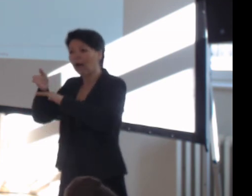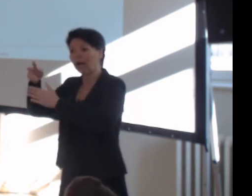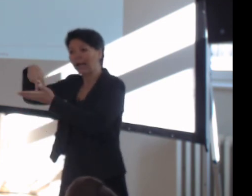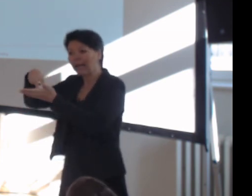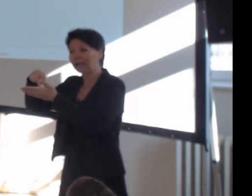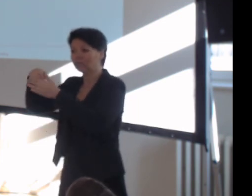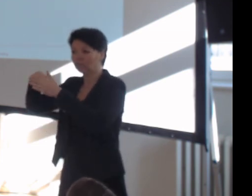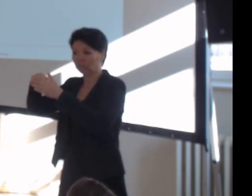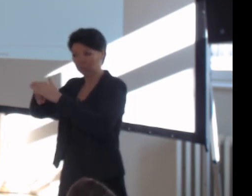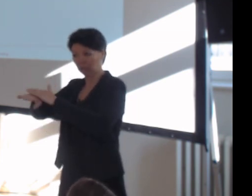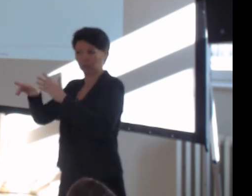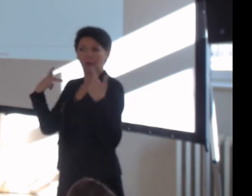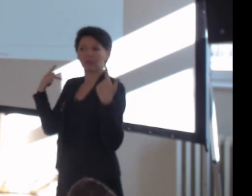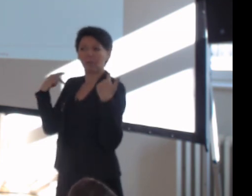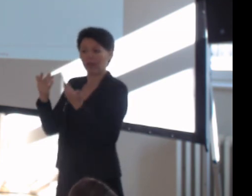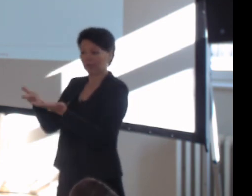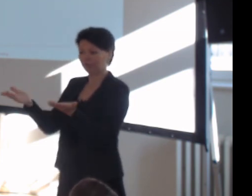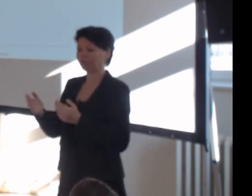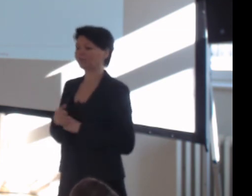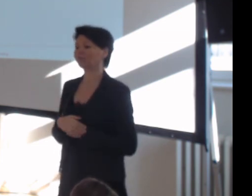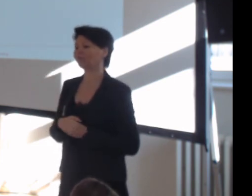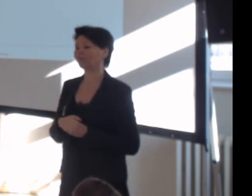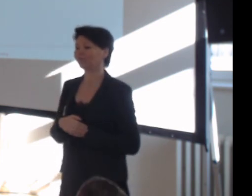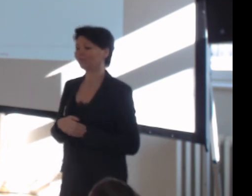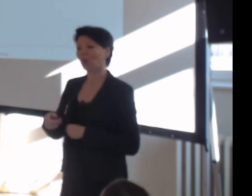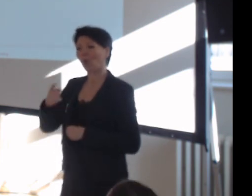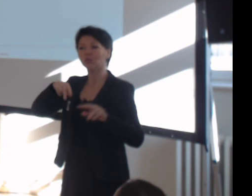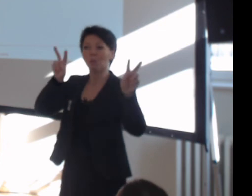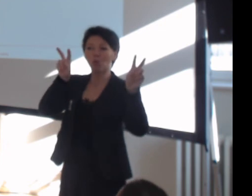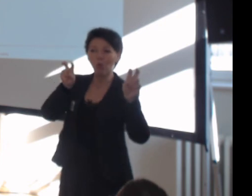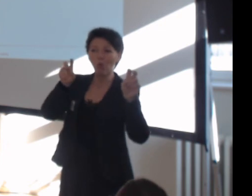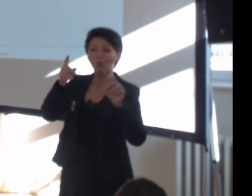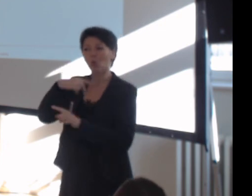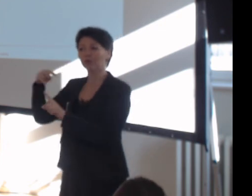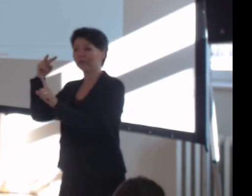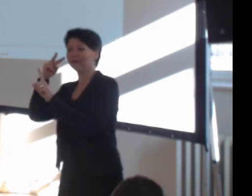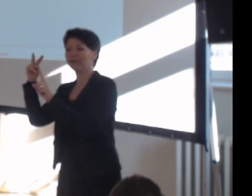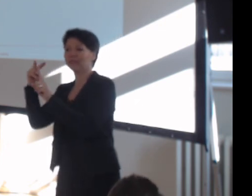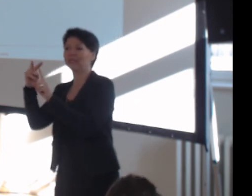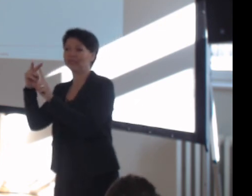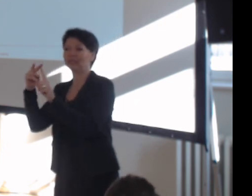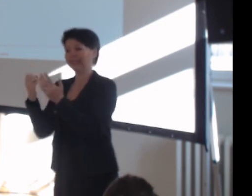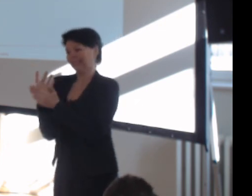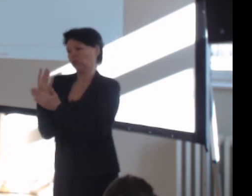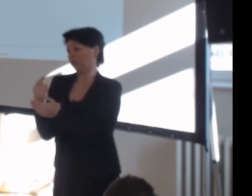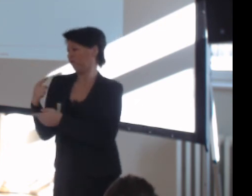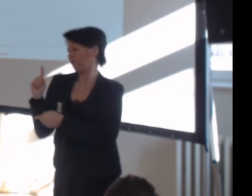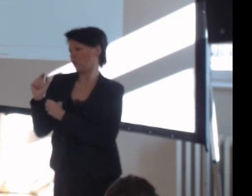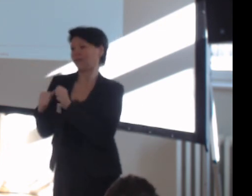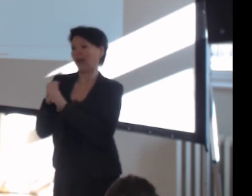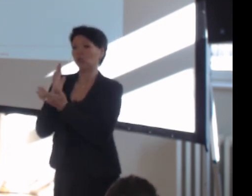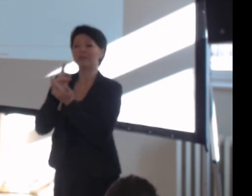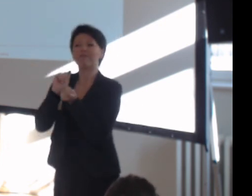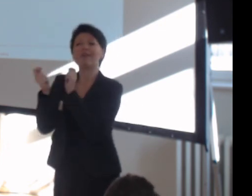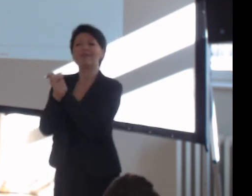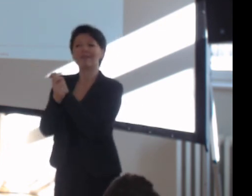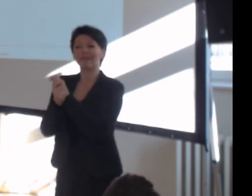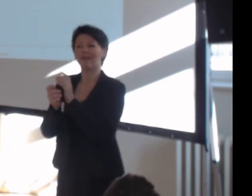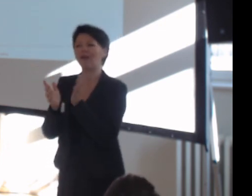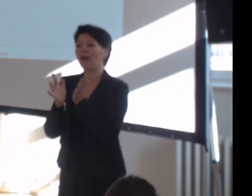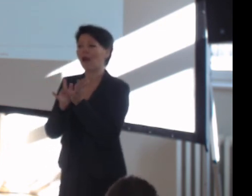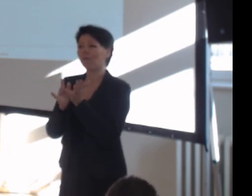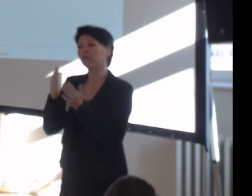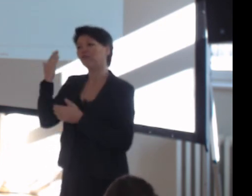society. The motto and the vision are new. We changed them last year because we used